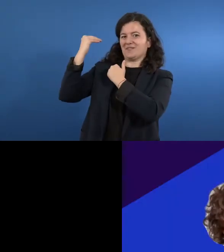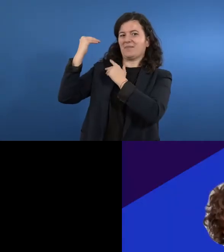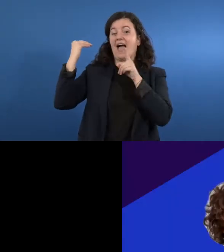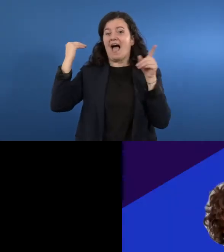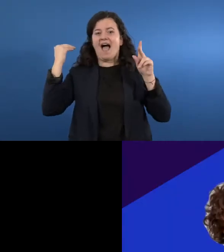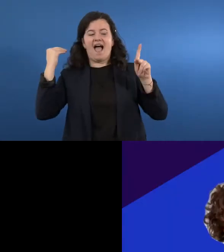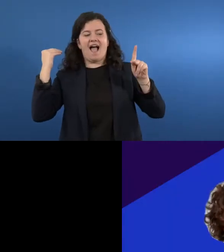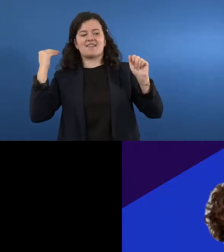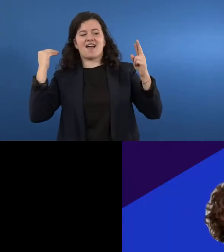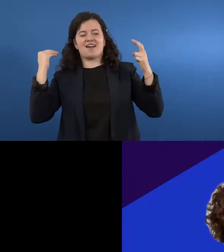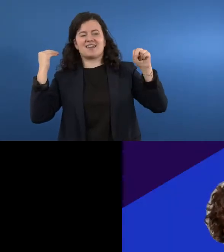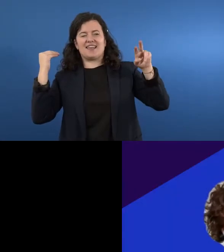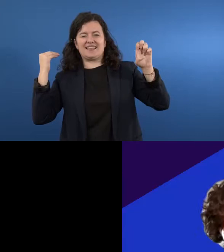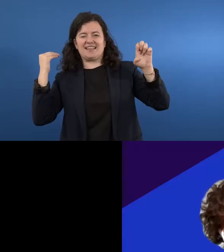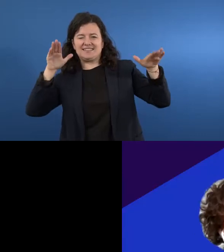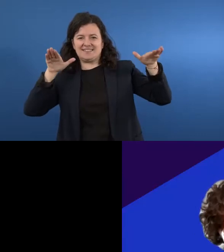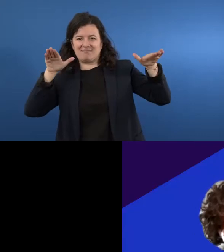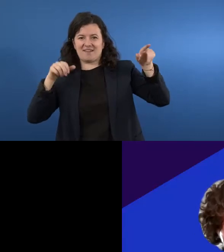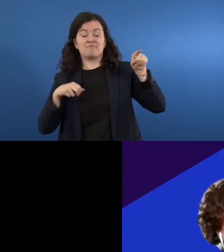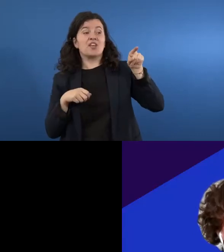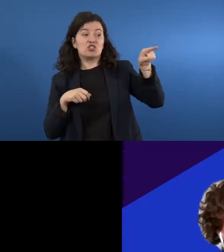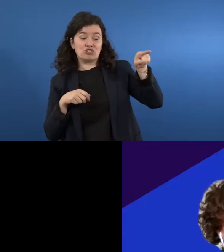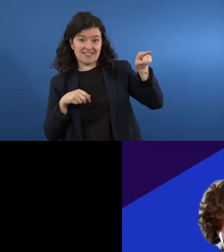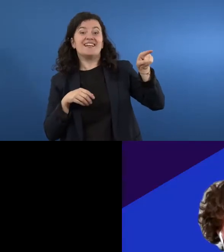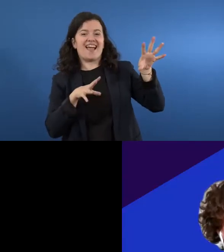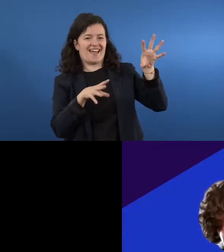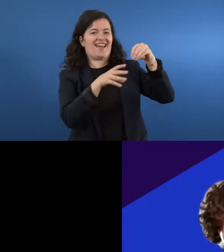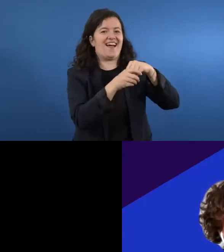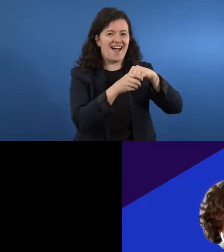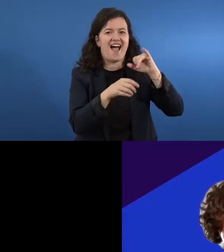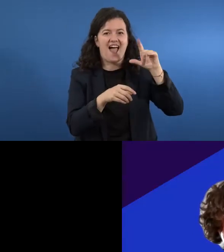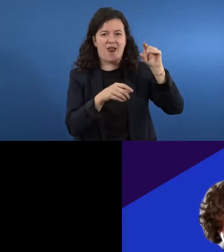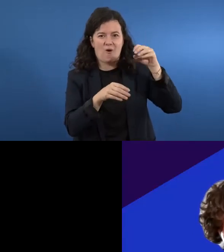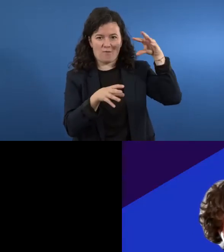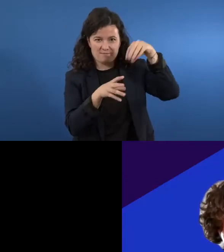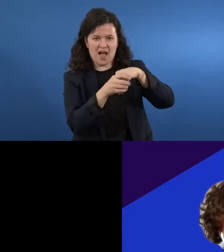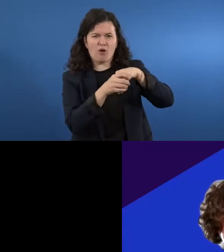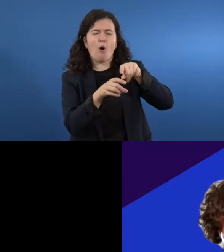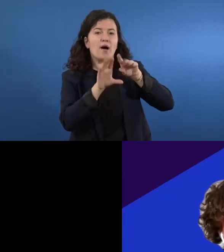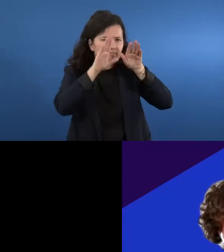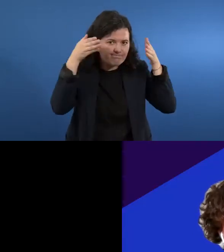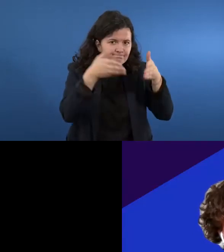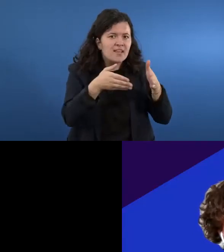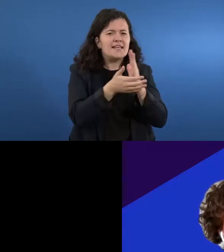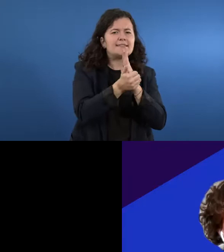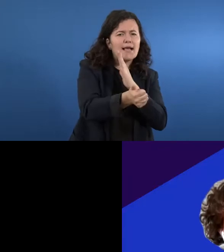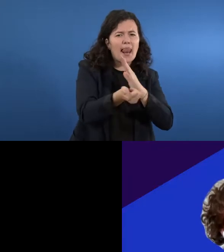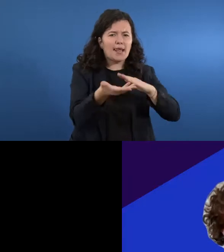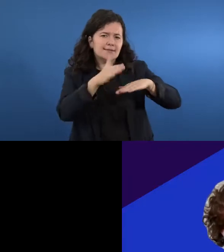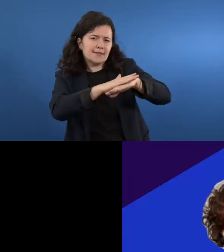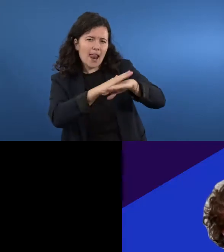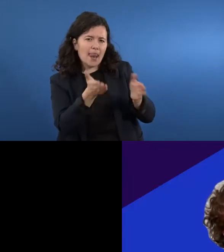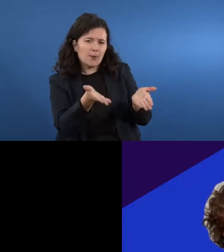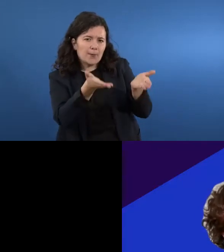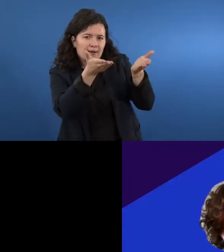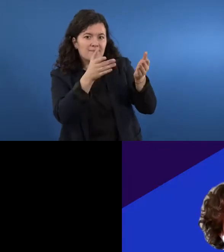Sonigo, who has recently joined the ILO's skills branch as a skills digitalization specialist to